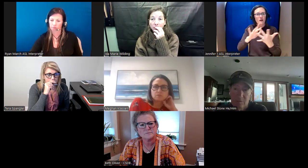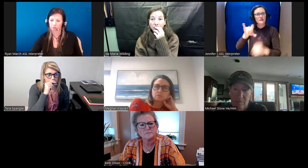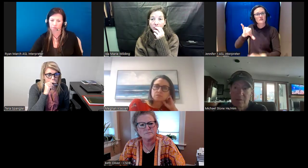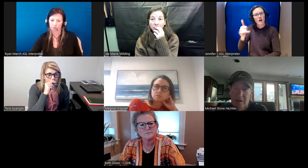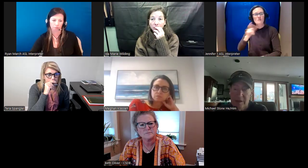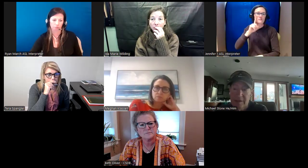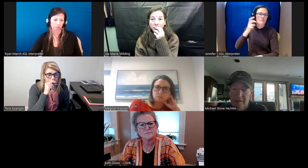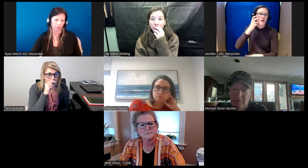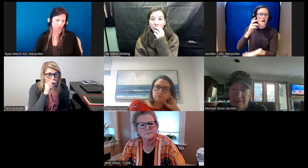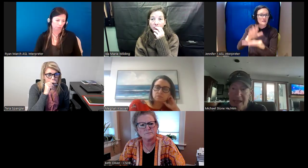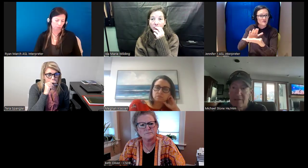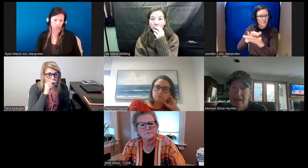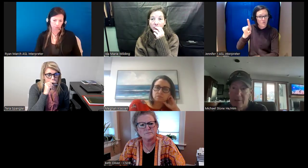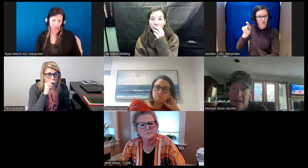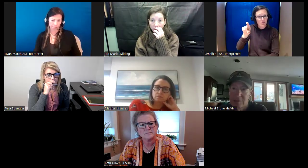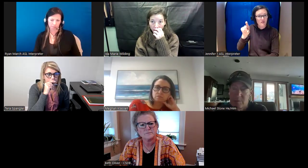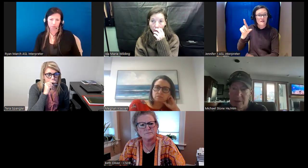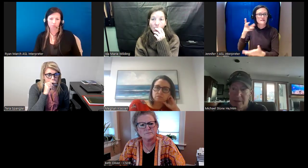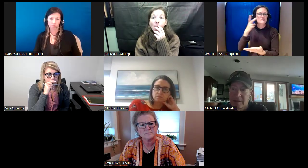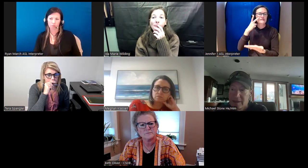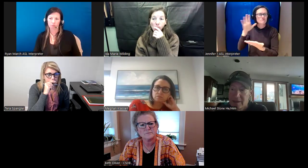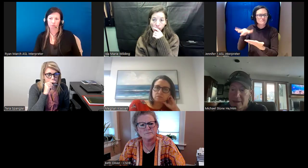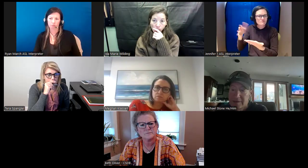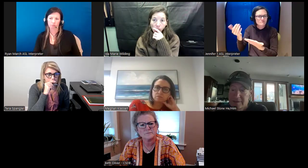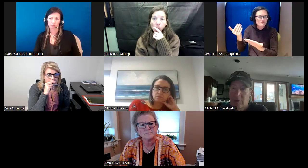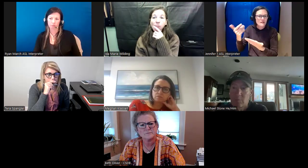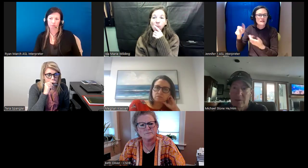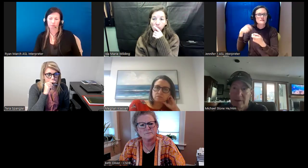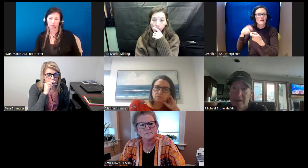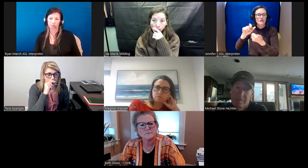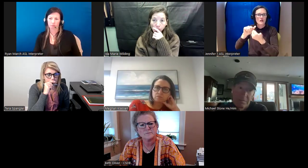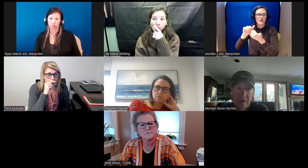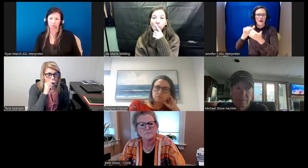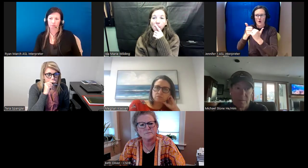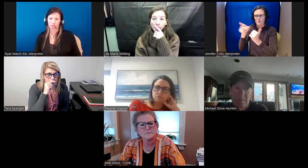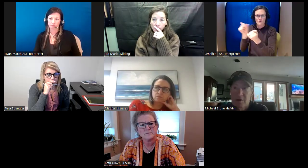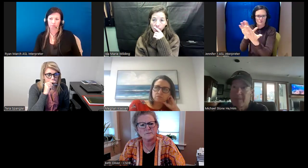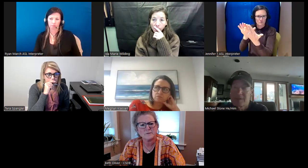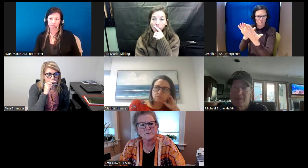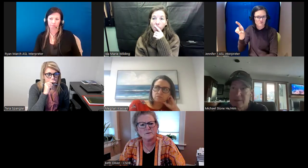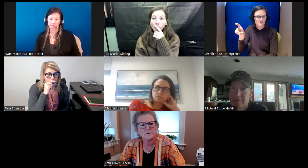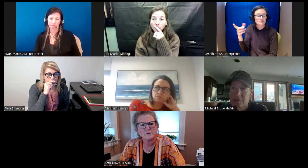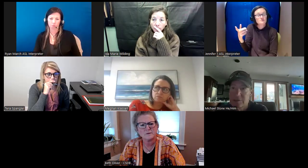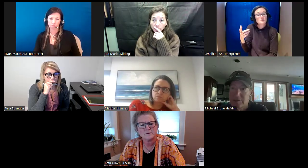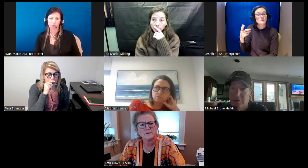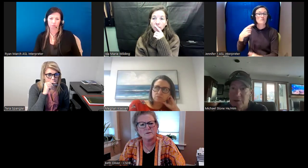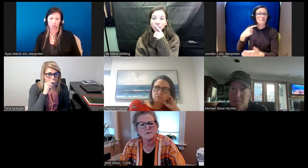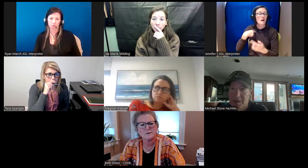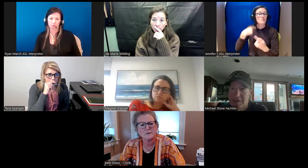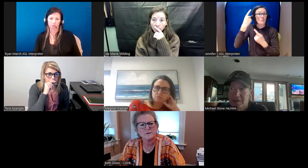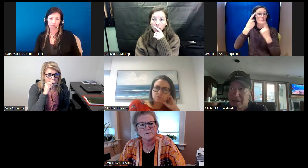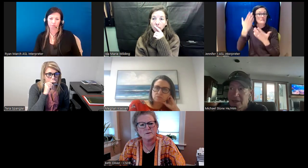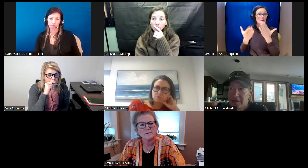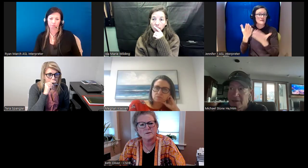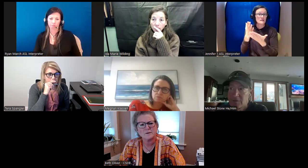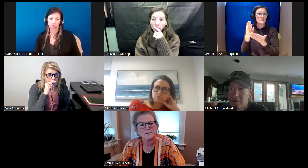out exactly how that is being dealt with, and perhaps some of these solutions have already